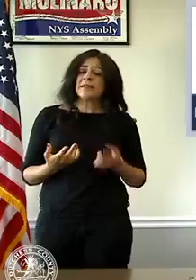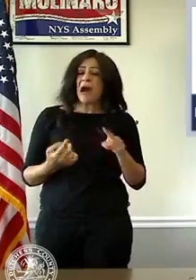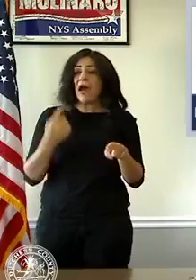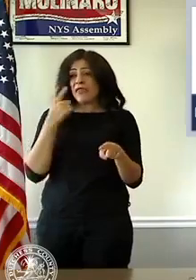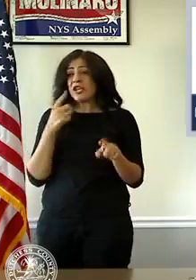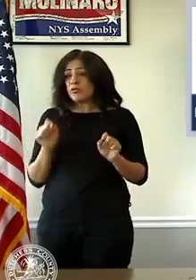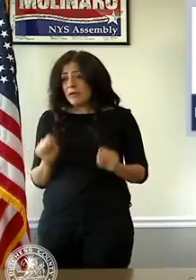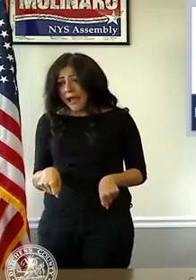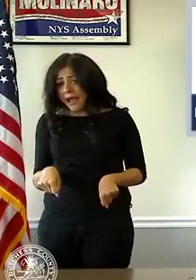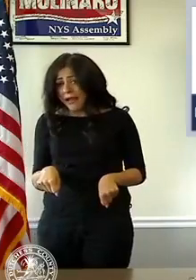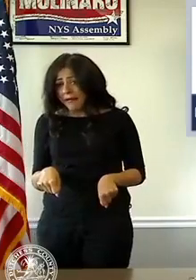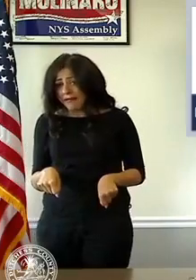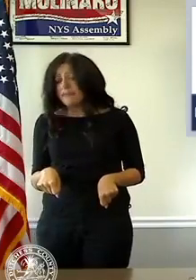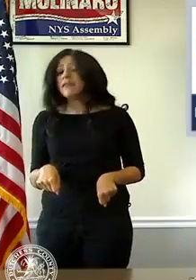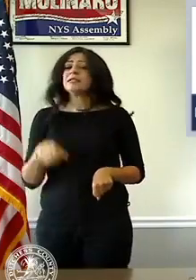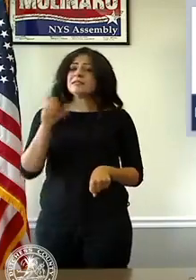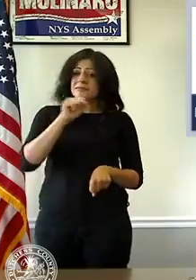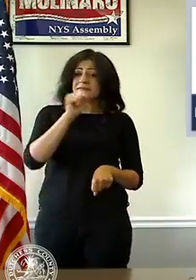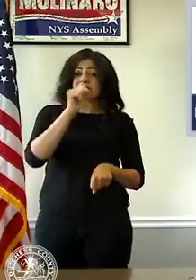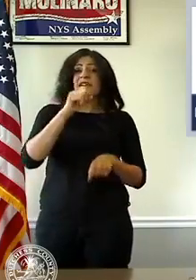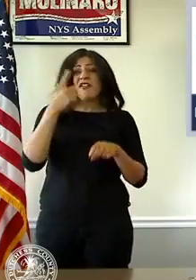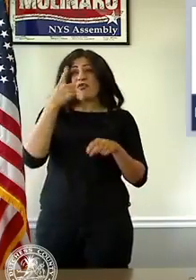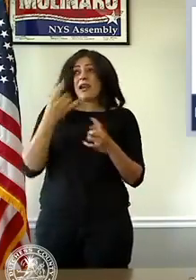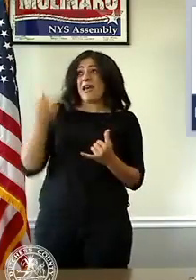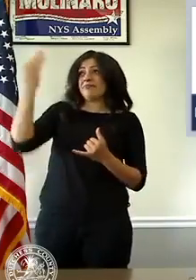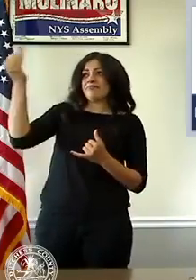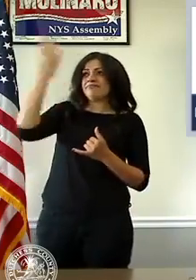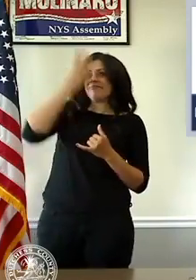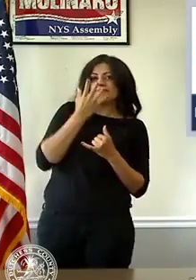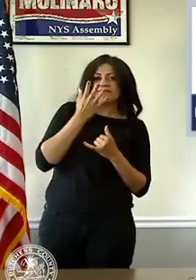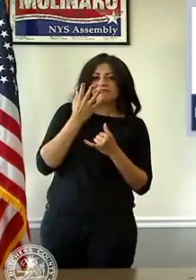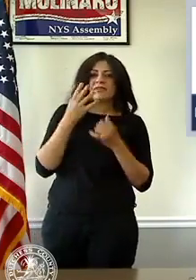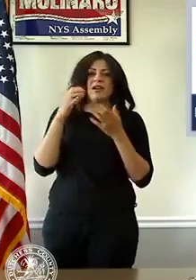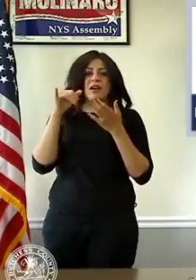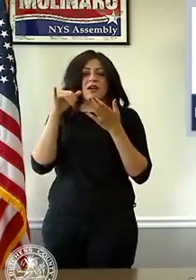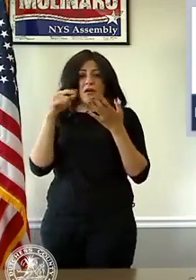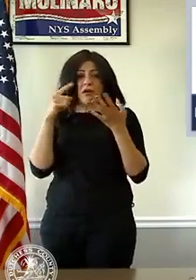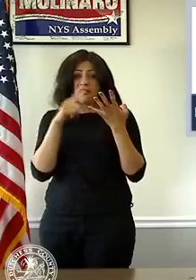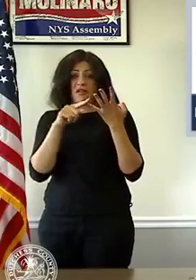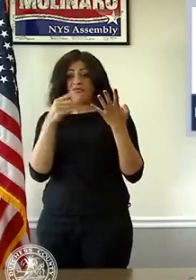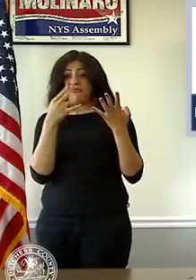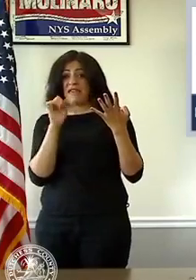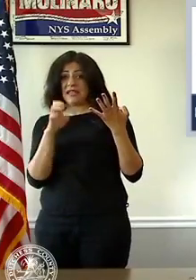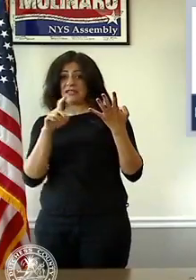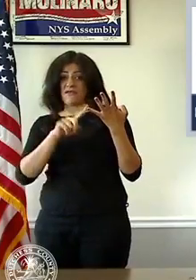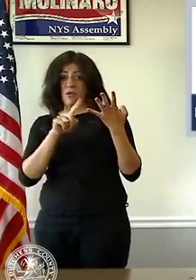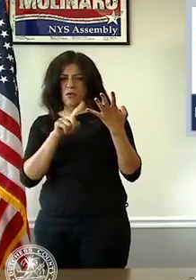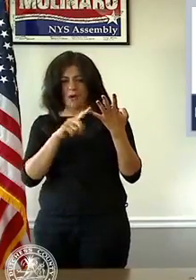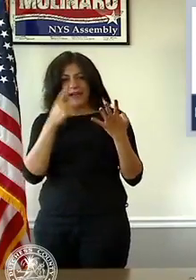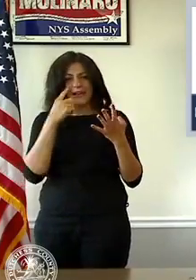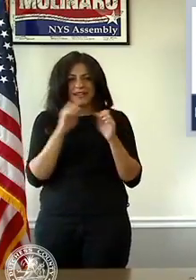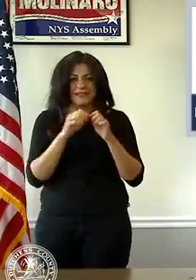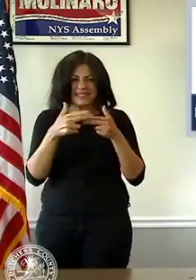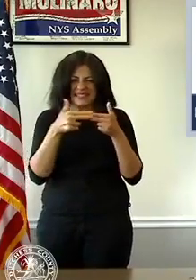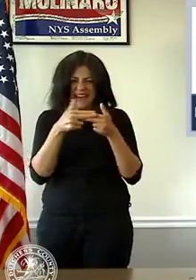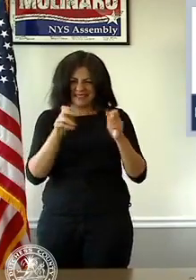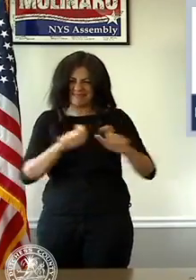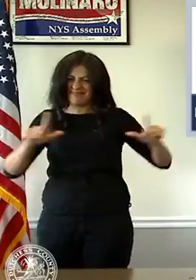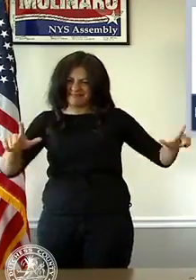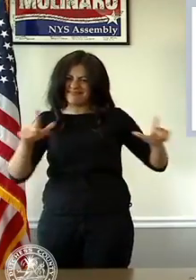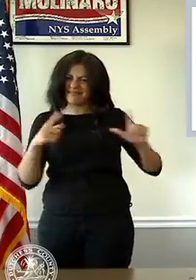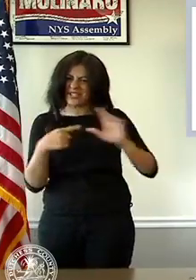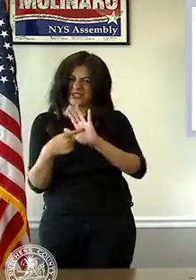We believe that based on these guidances that the state has identified, phase 4, and I know we have a slide that refers to those